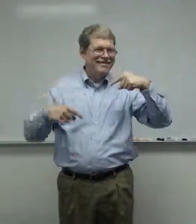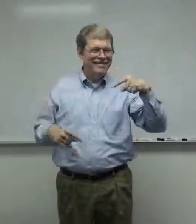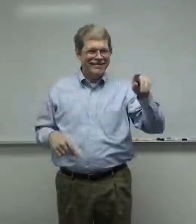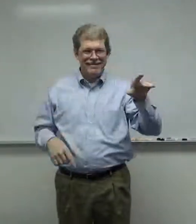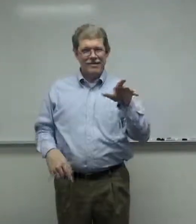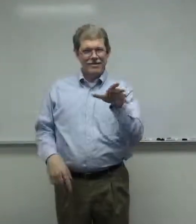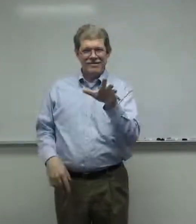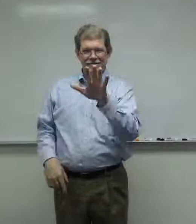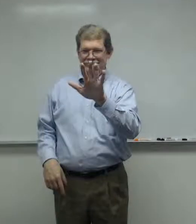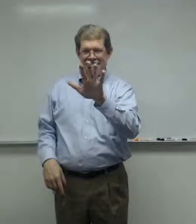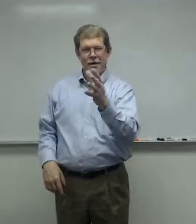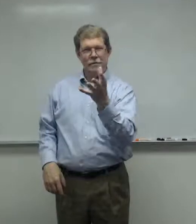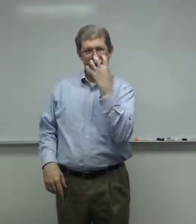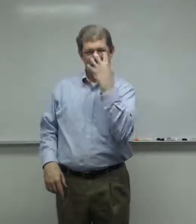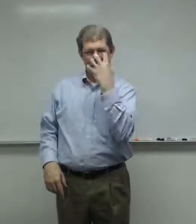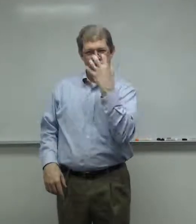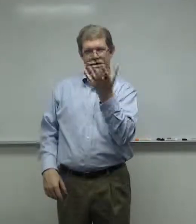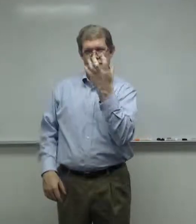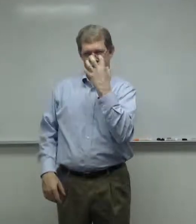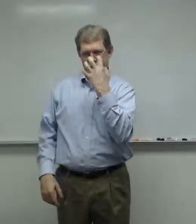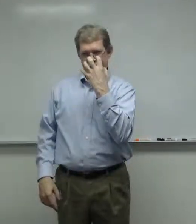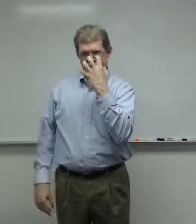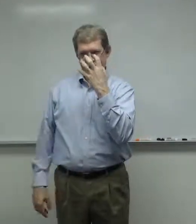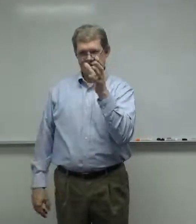We got the eyebrows right, yeah, but mad.